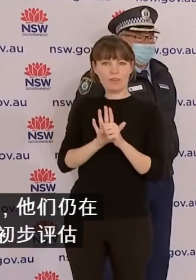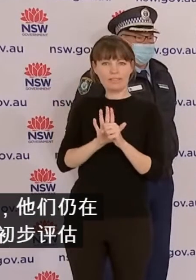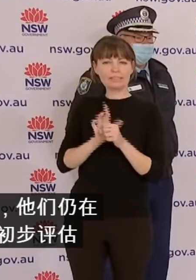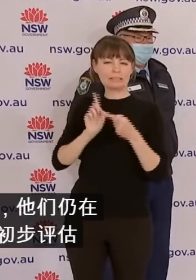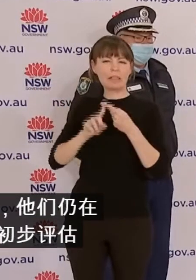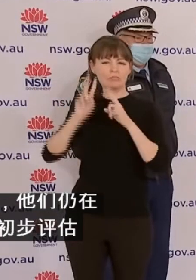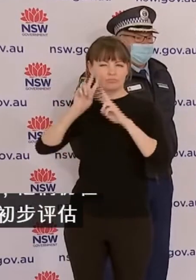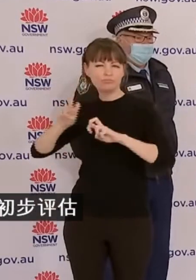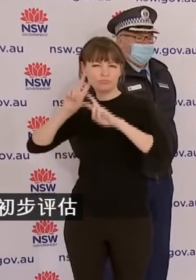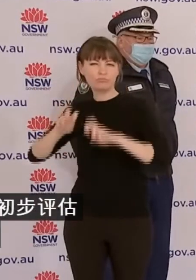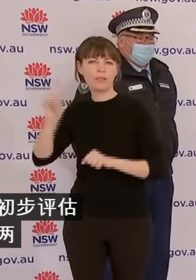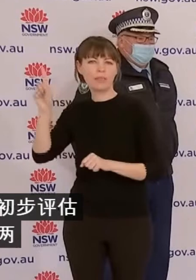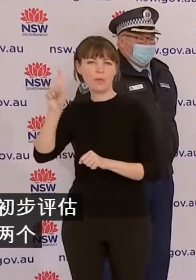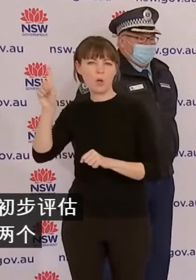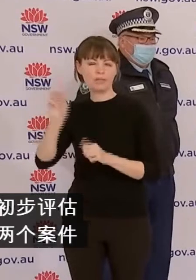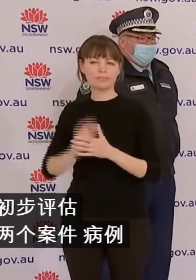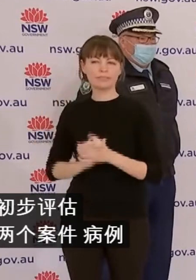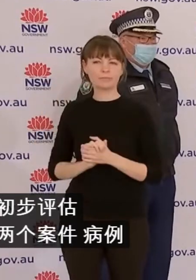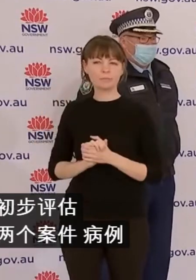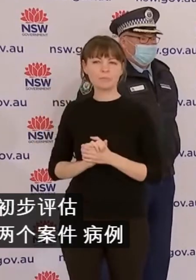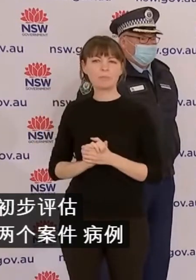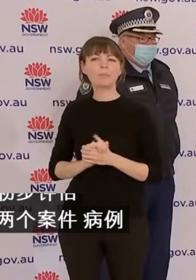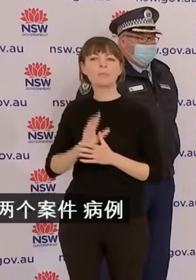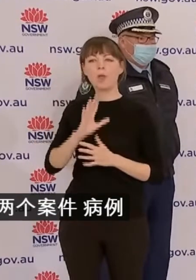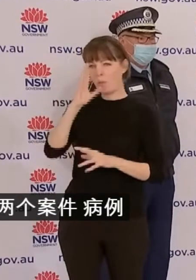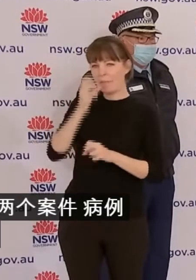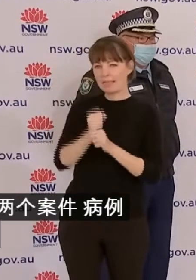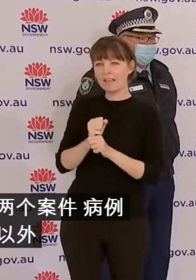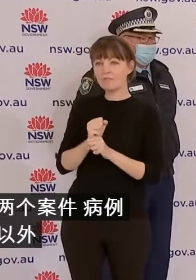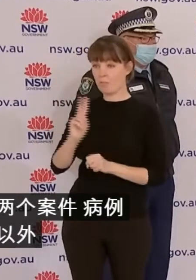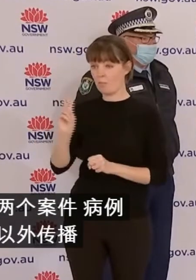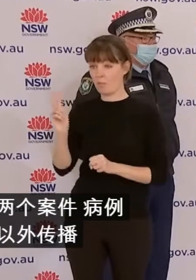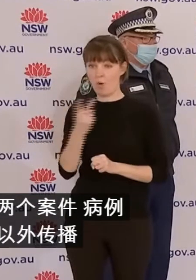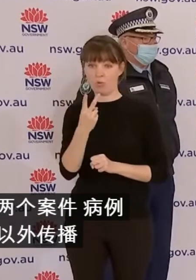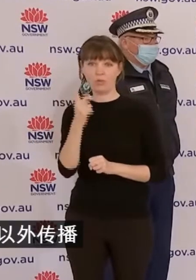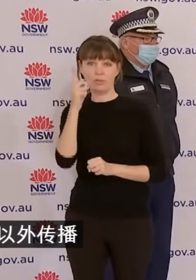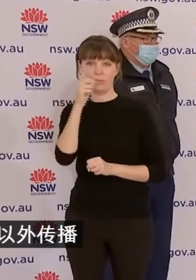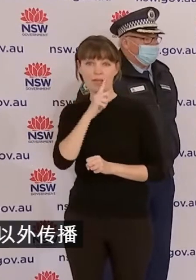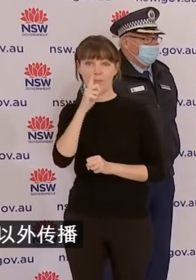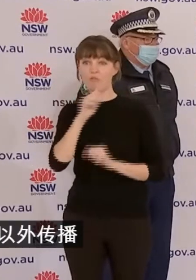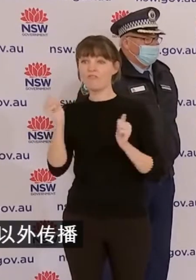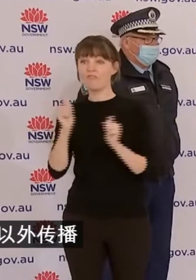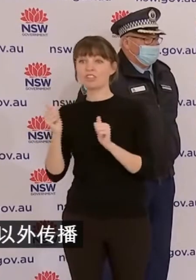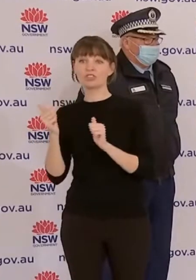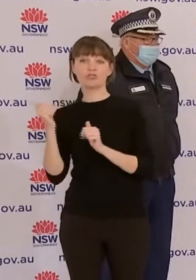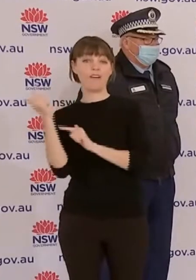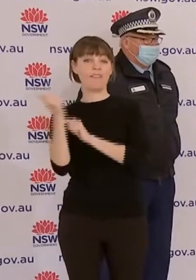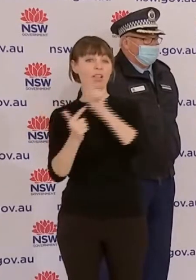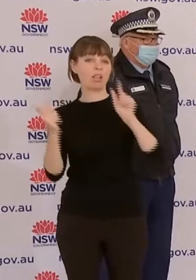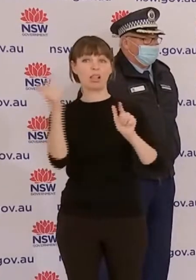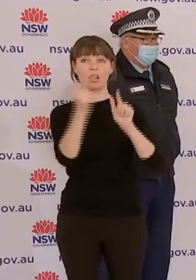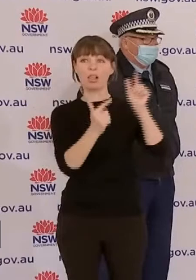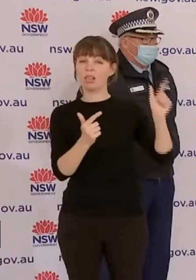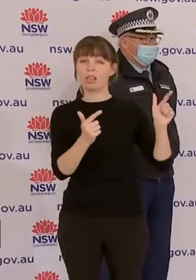preliminary assessment does indicate that both of those cases travel outside the Central Coast, and